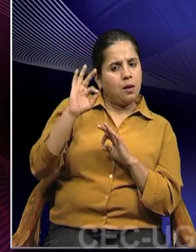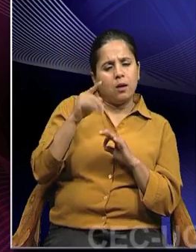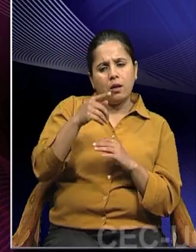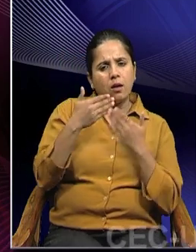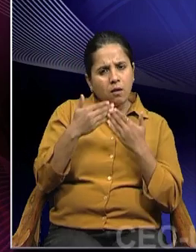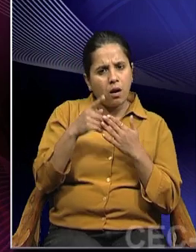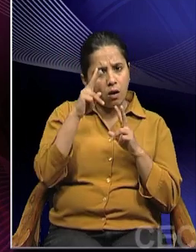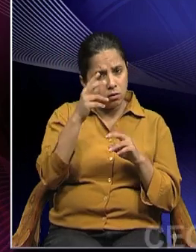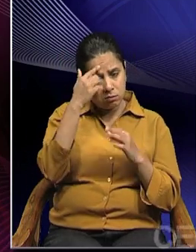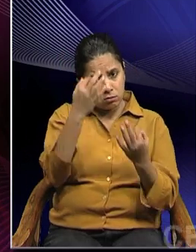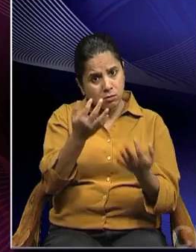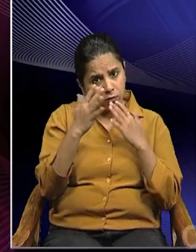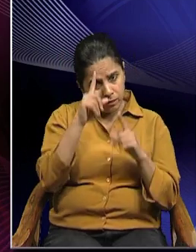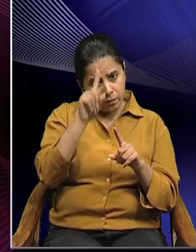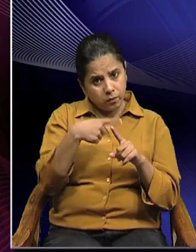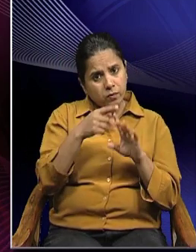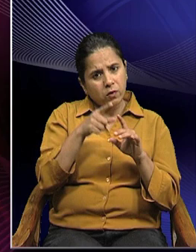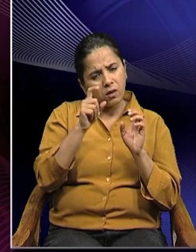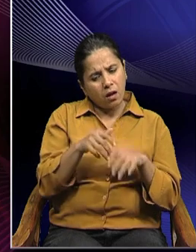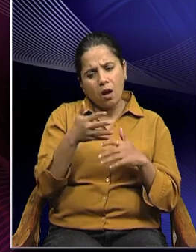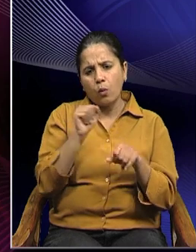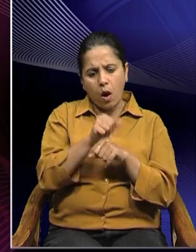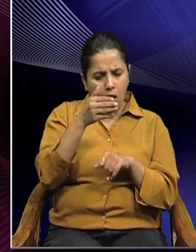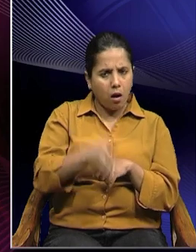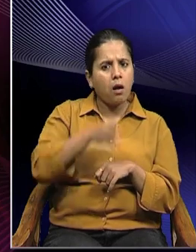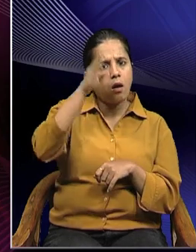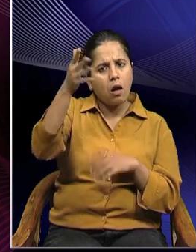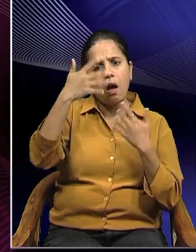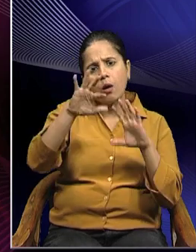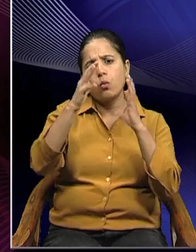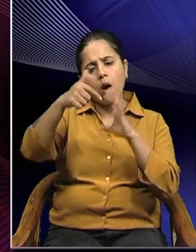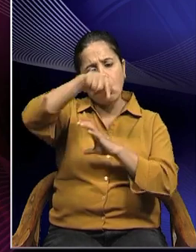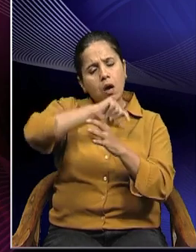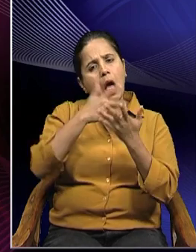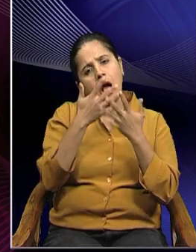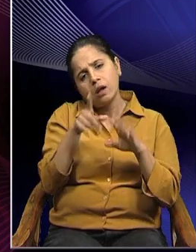working here in this part of the world or in any other part of the world.